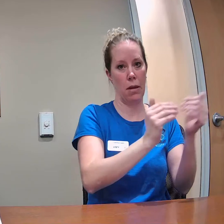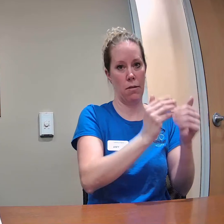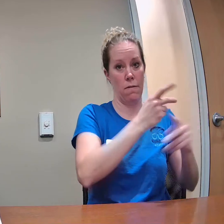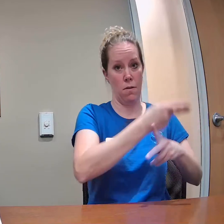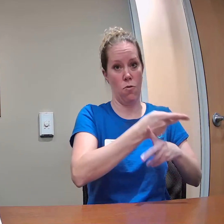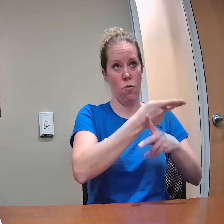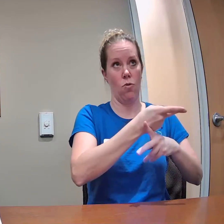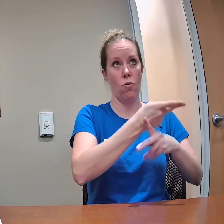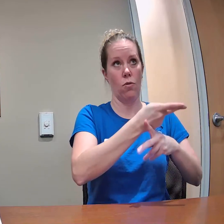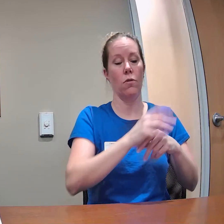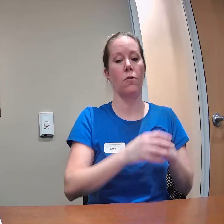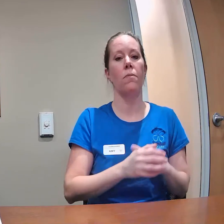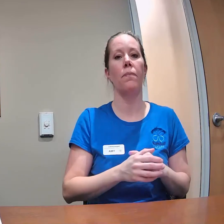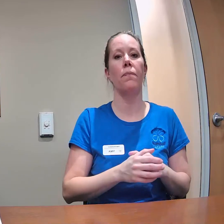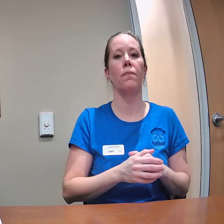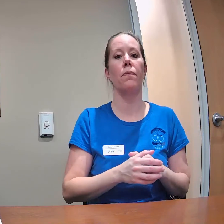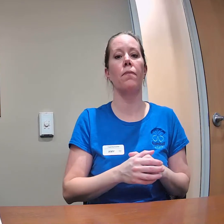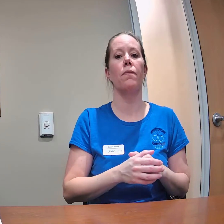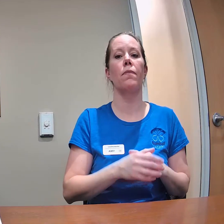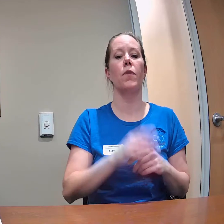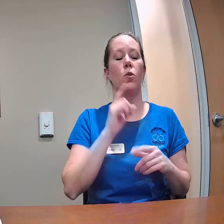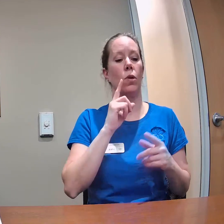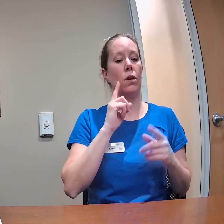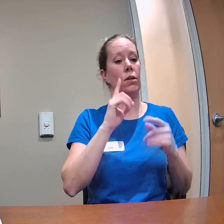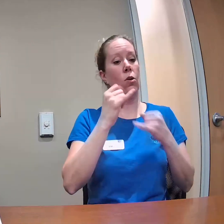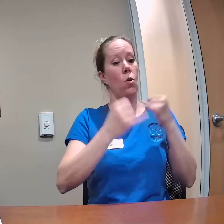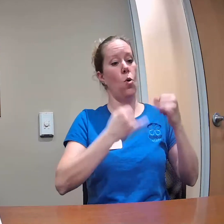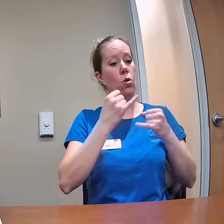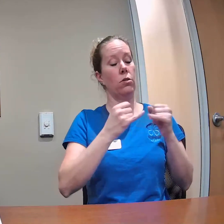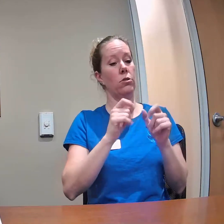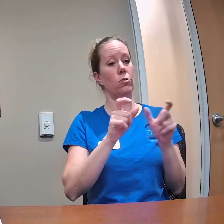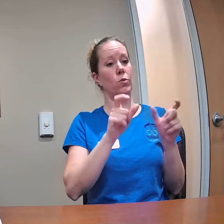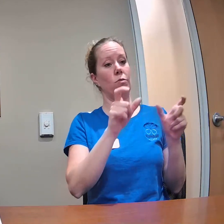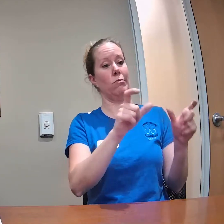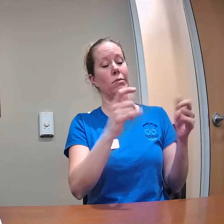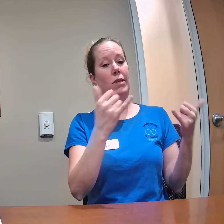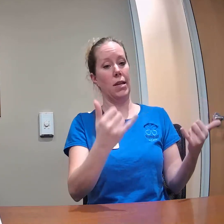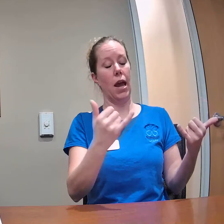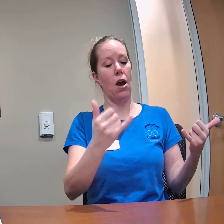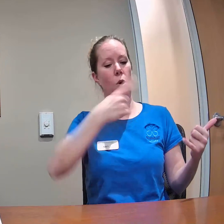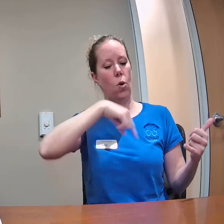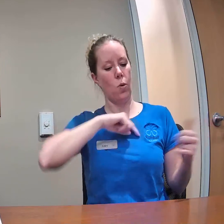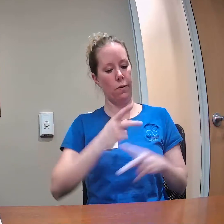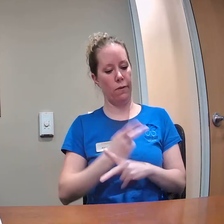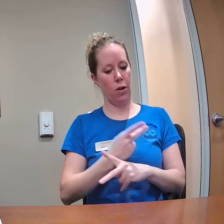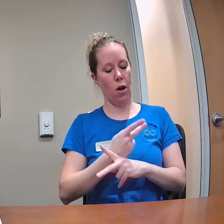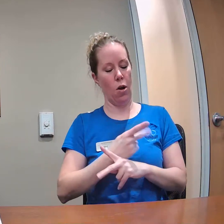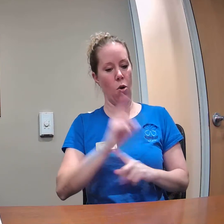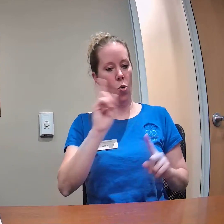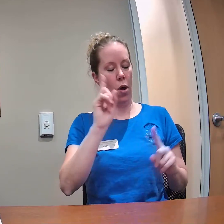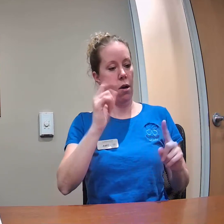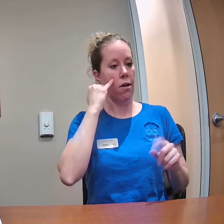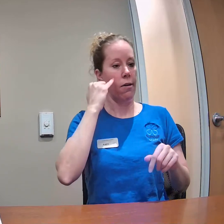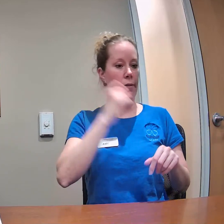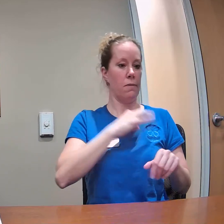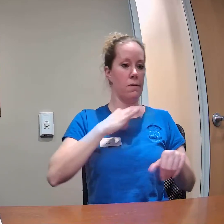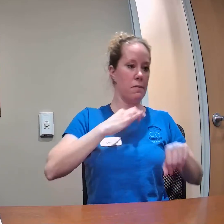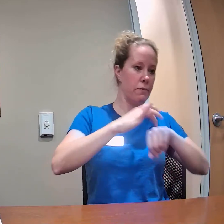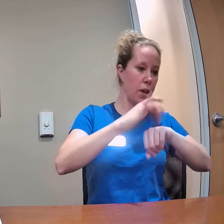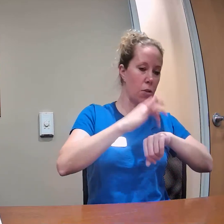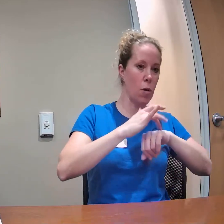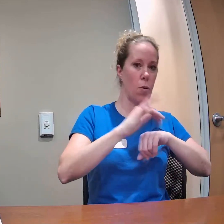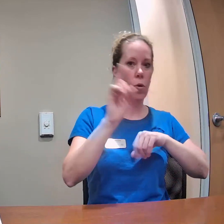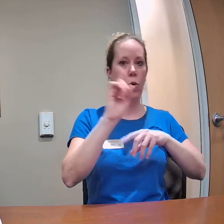The home will consider the physical infrastructure characteristics of the home, its staffing availability, and the